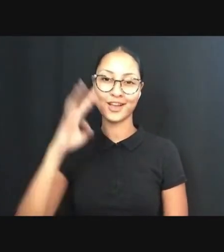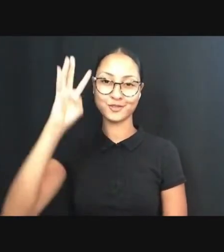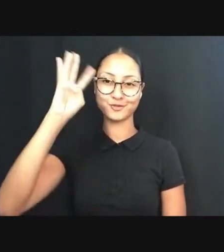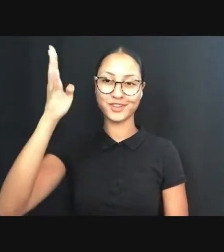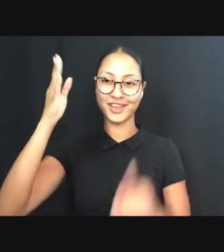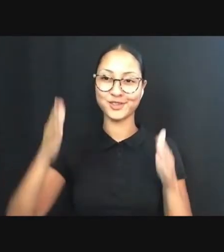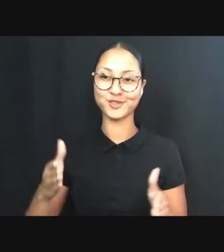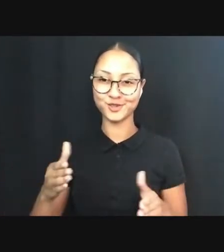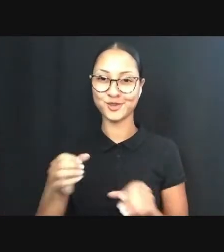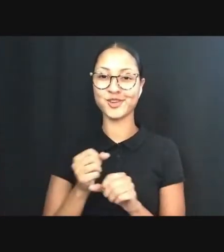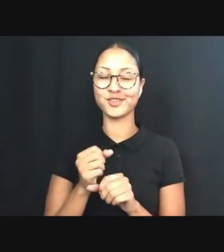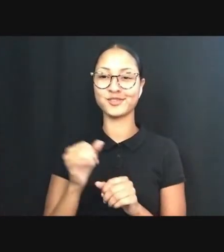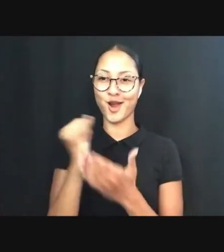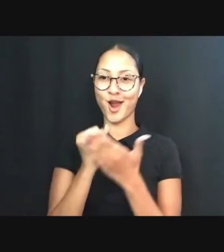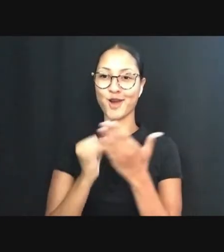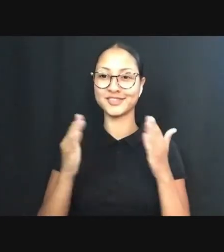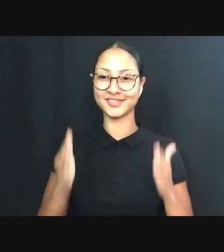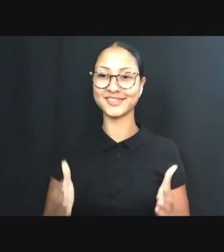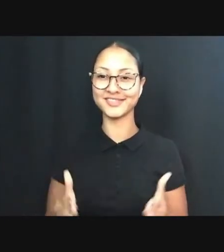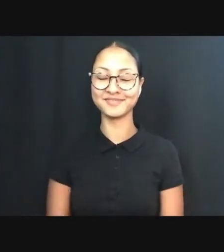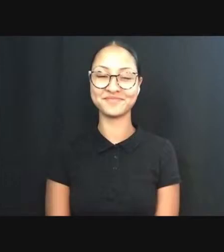I was still taking notes.